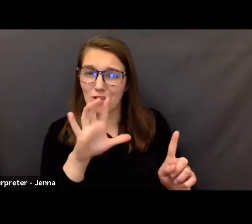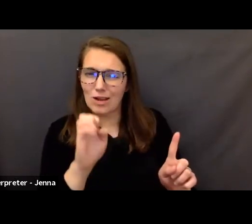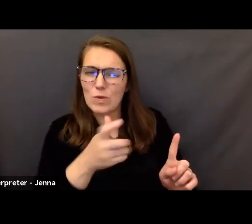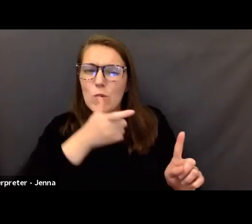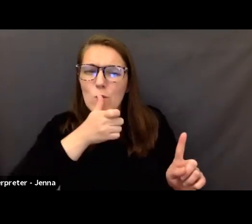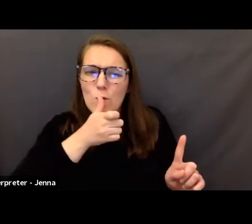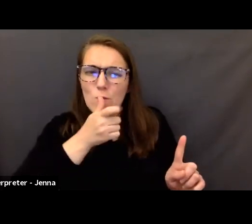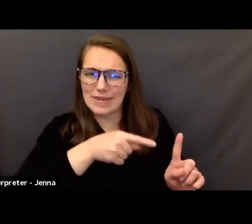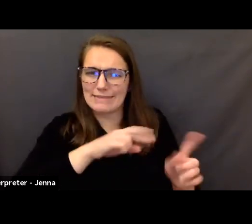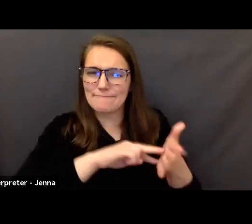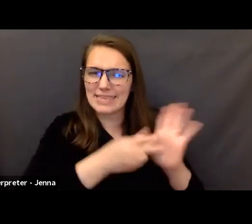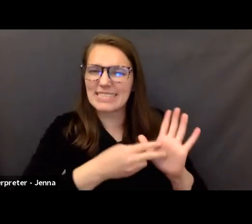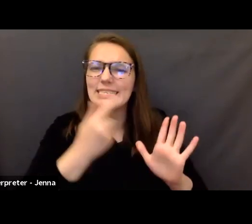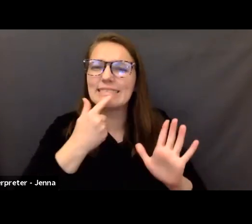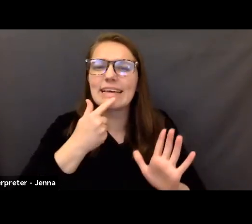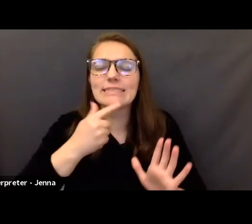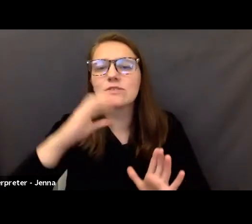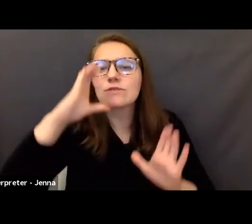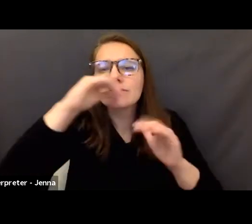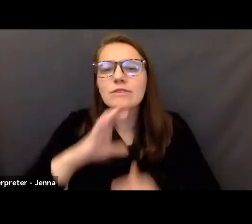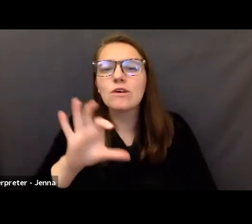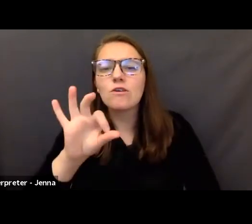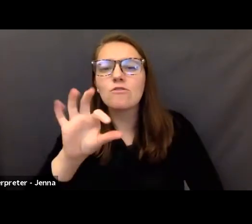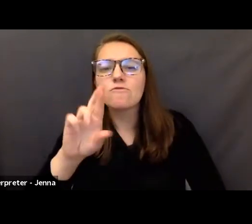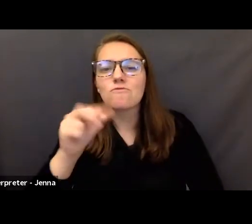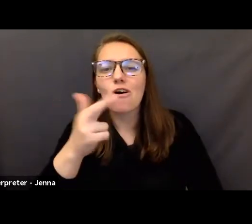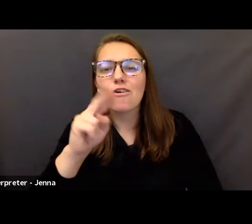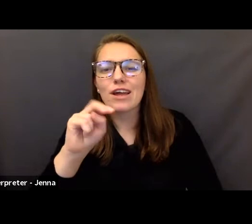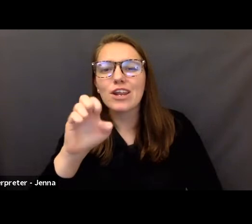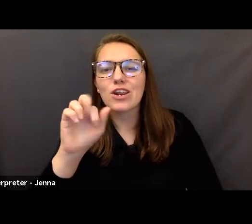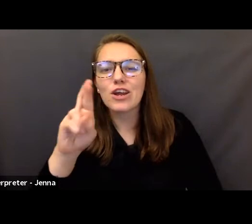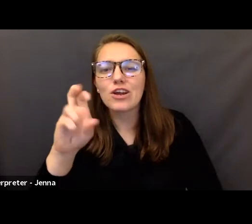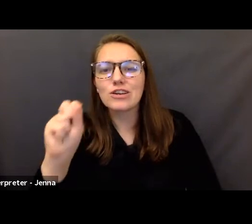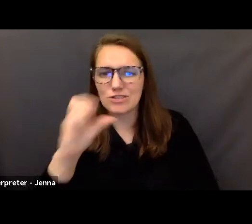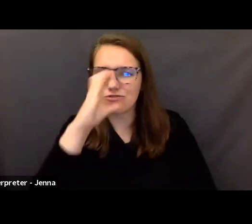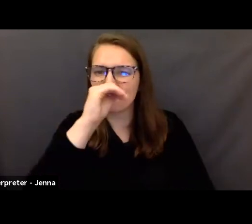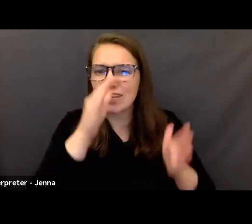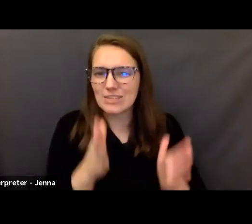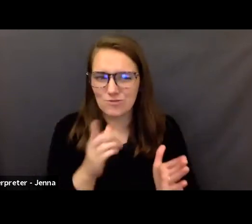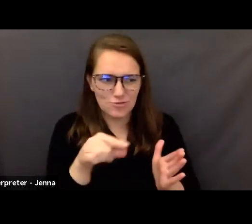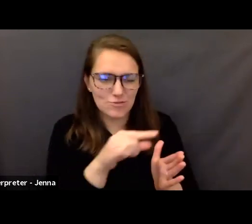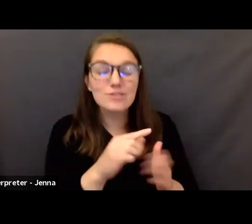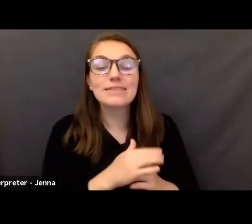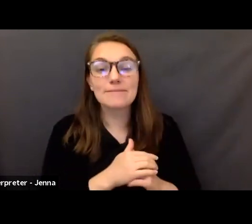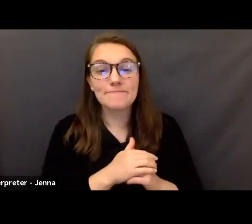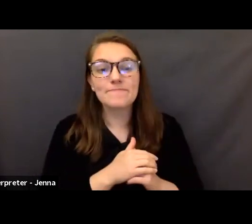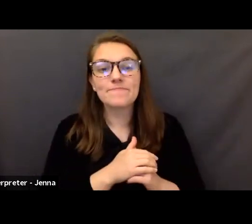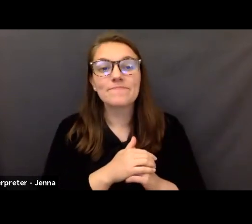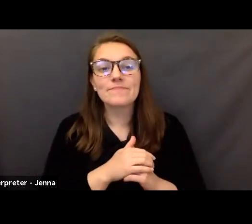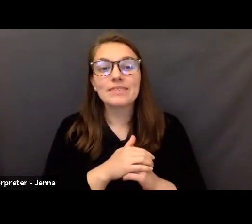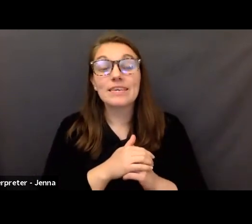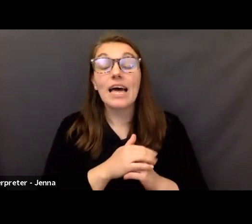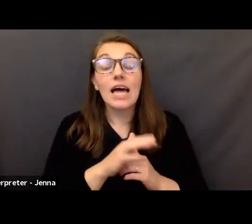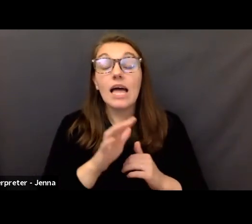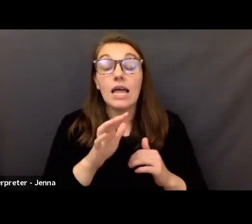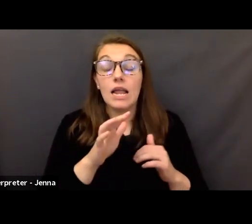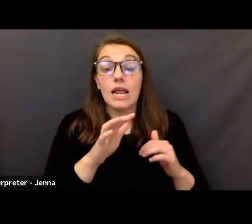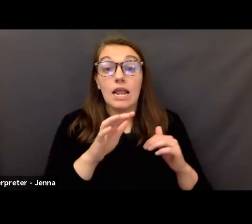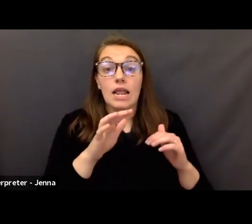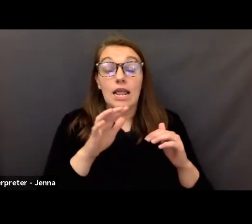these foreigners. Now, the subtlety of Aquinas' subversion of Aristotle's outlook is